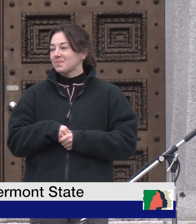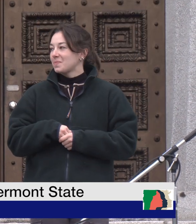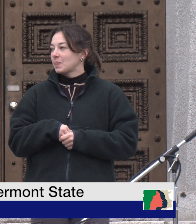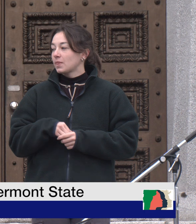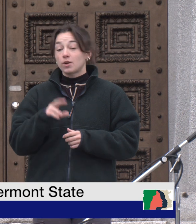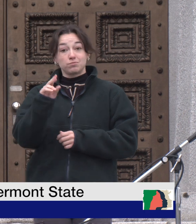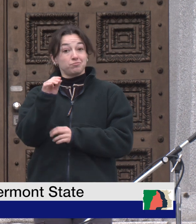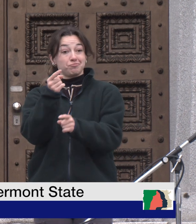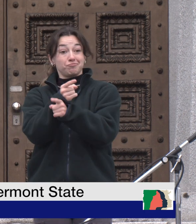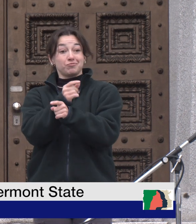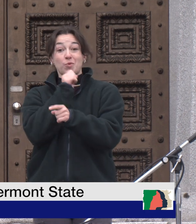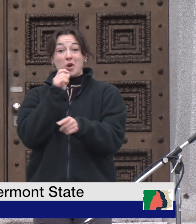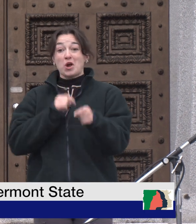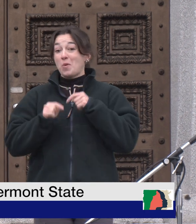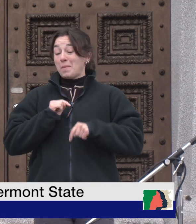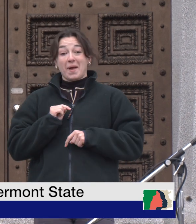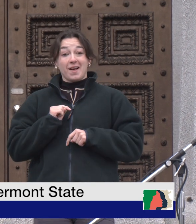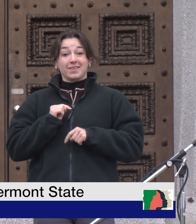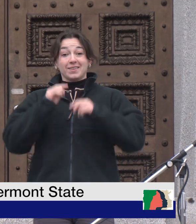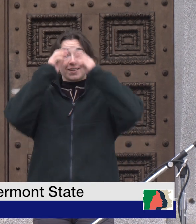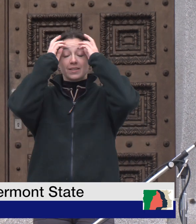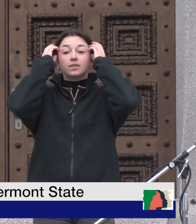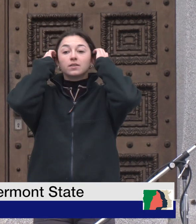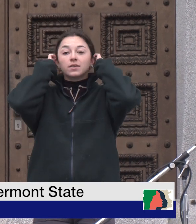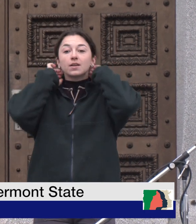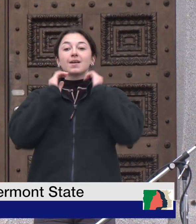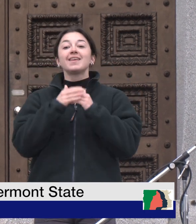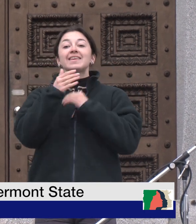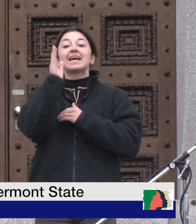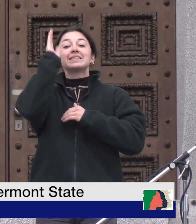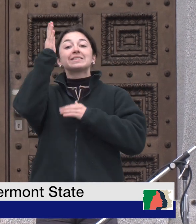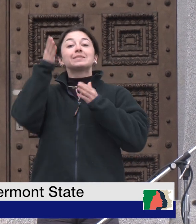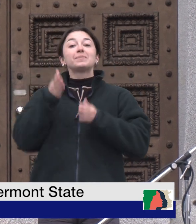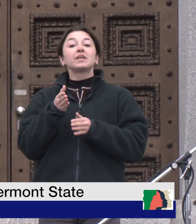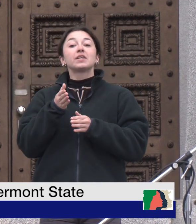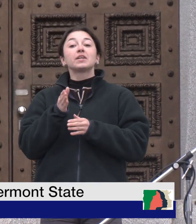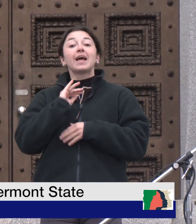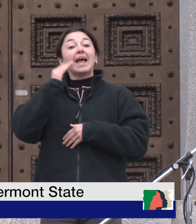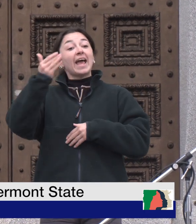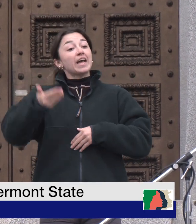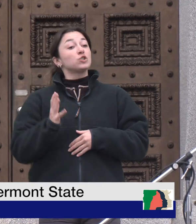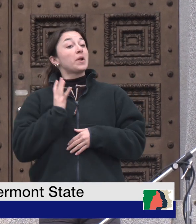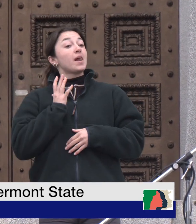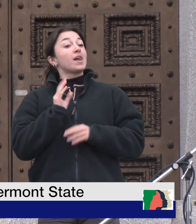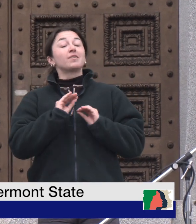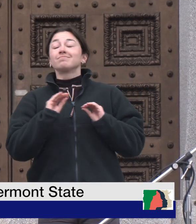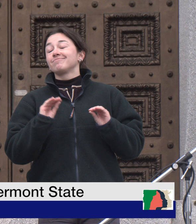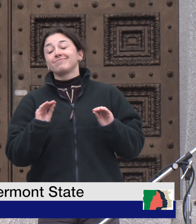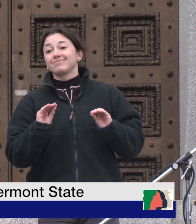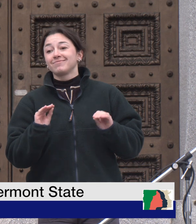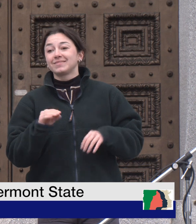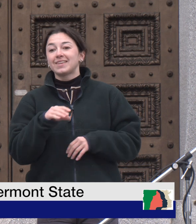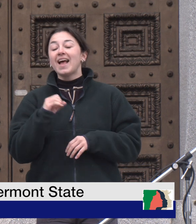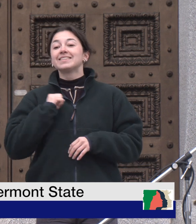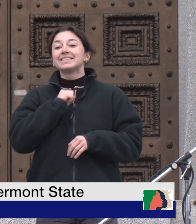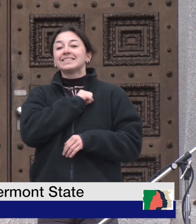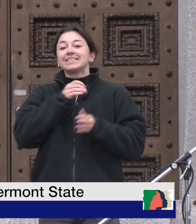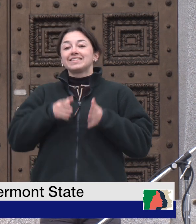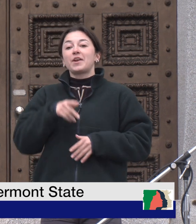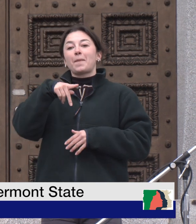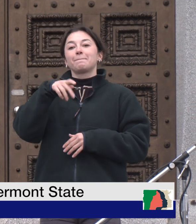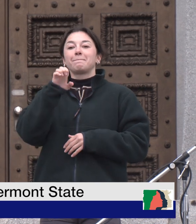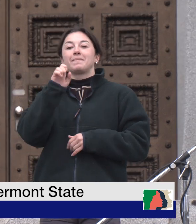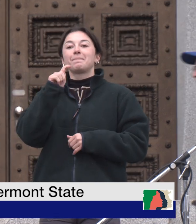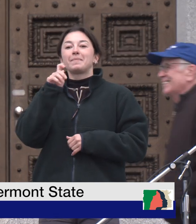No, we're not going back. So our next speaker needs no introduction. May I introduce to you Senator Peter